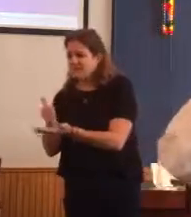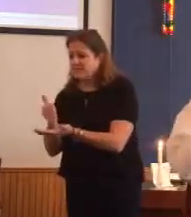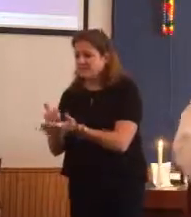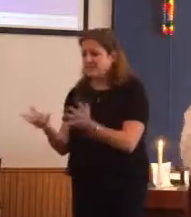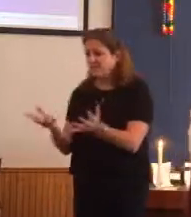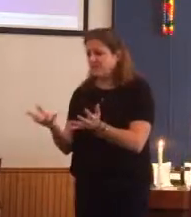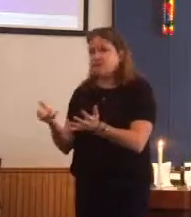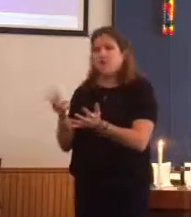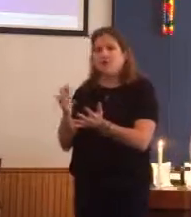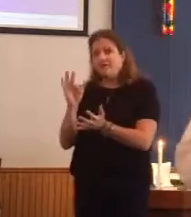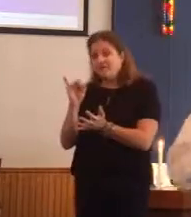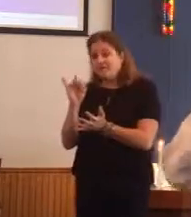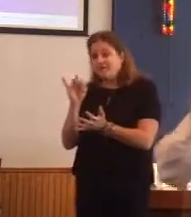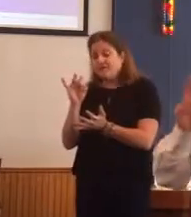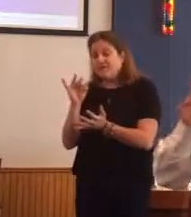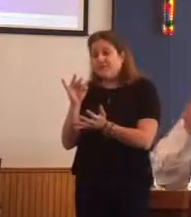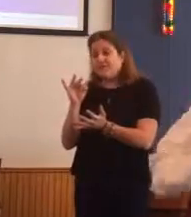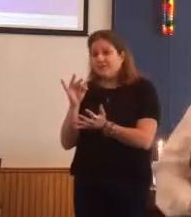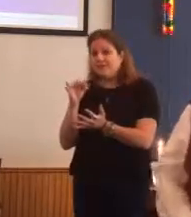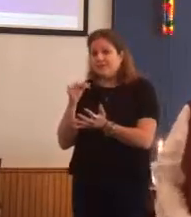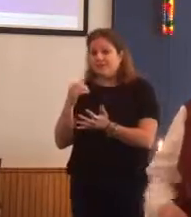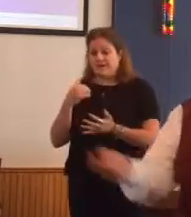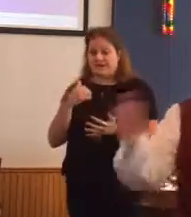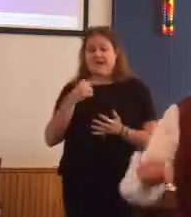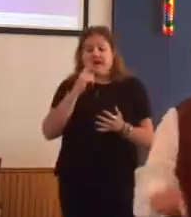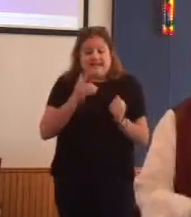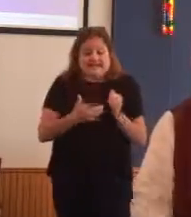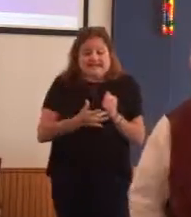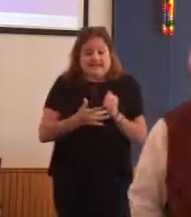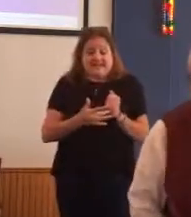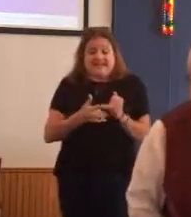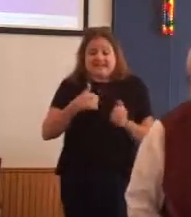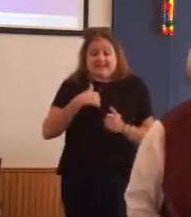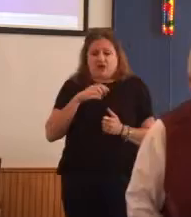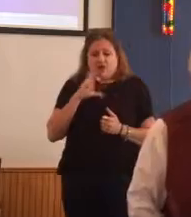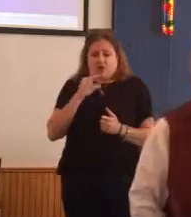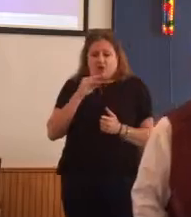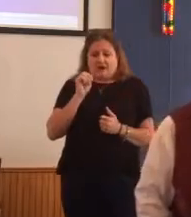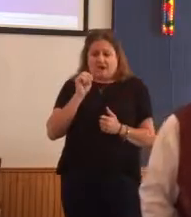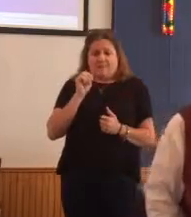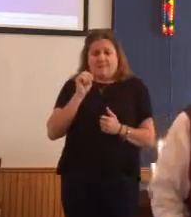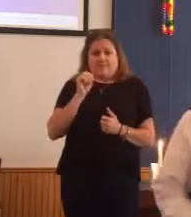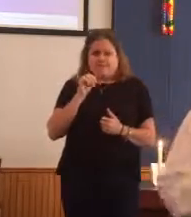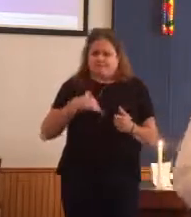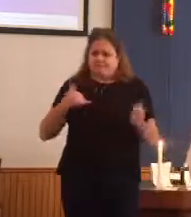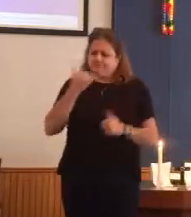Well, if you do, you have, at least technically, committed a crime.